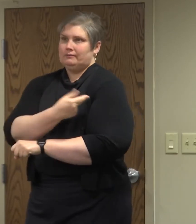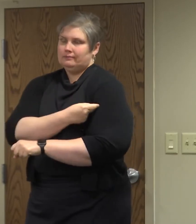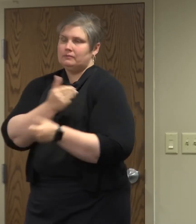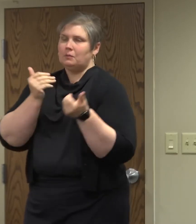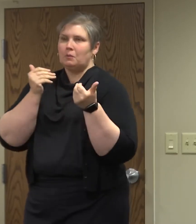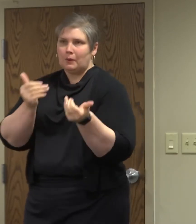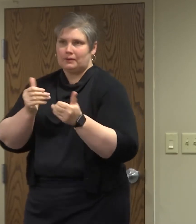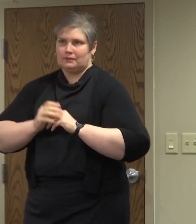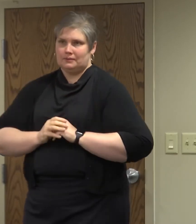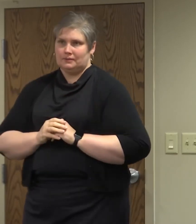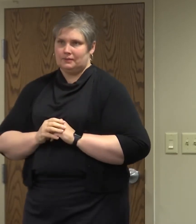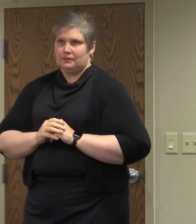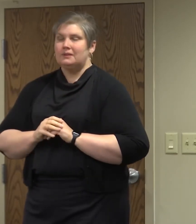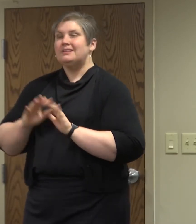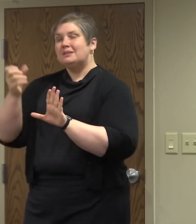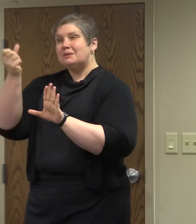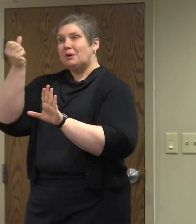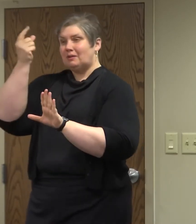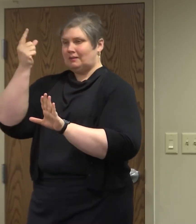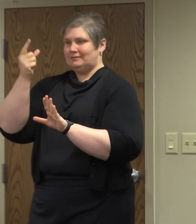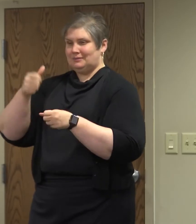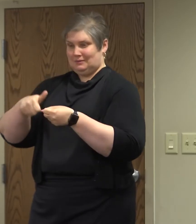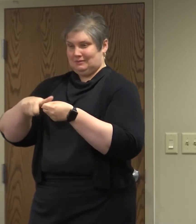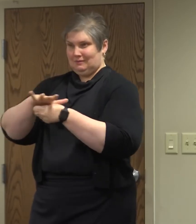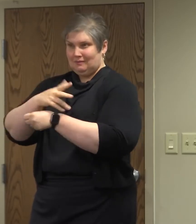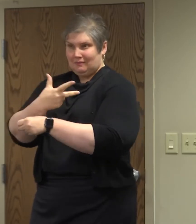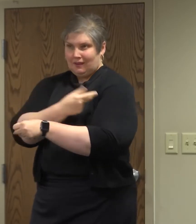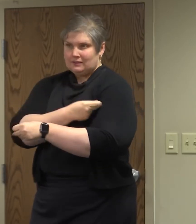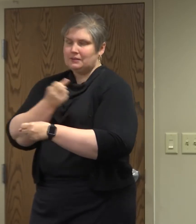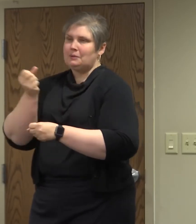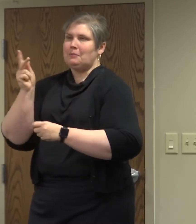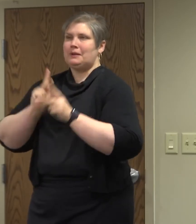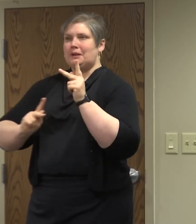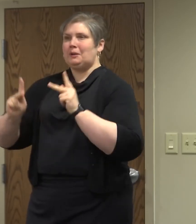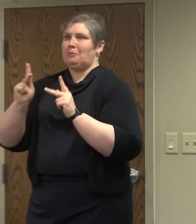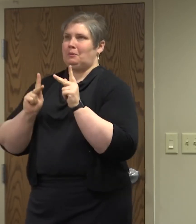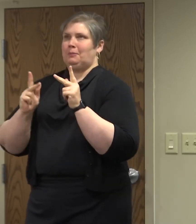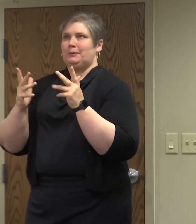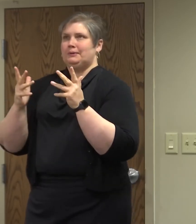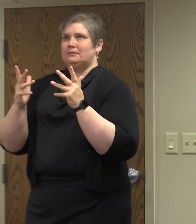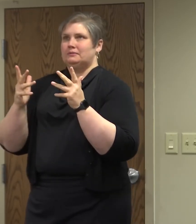topic. And one of the beauties of the United States is that we will defend to the death your